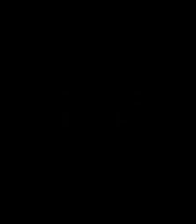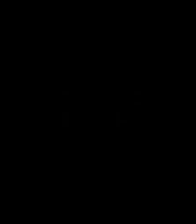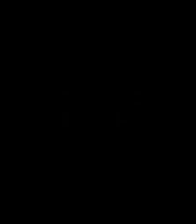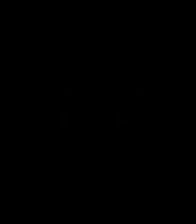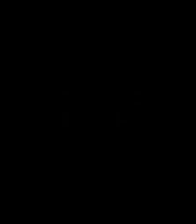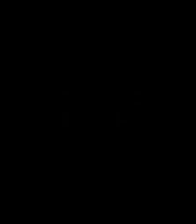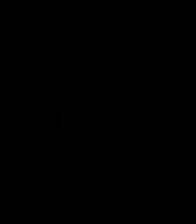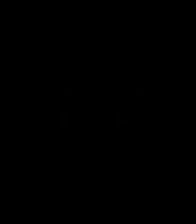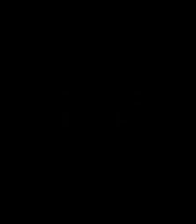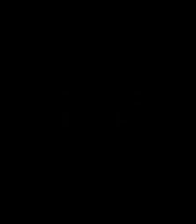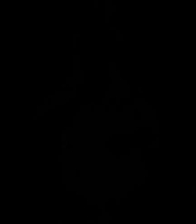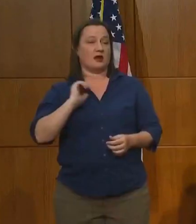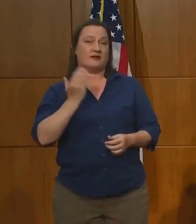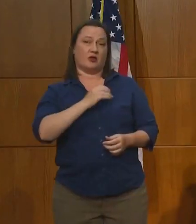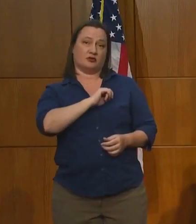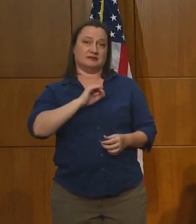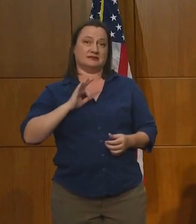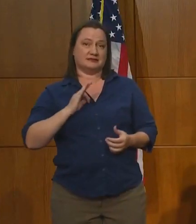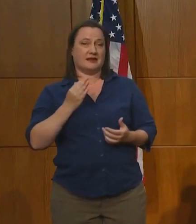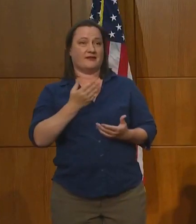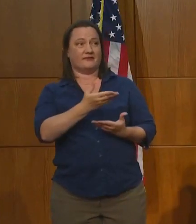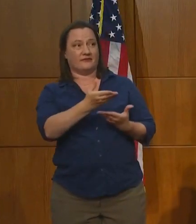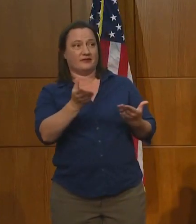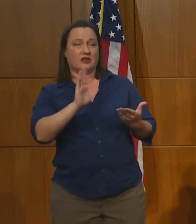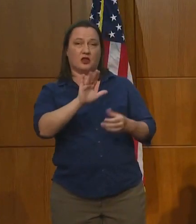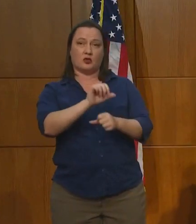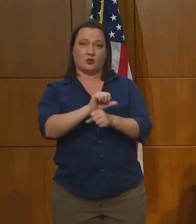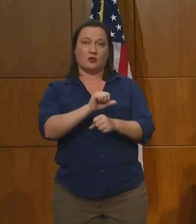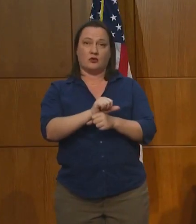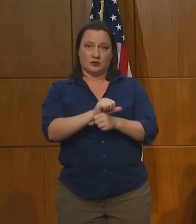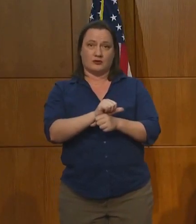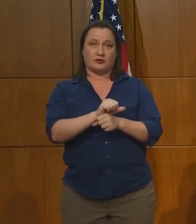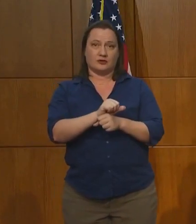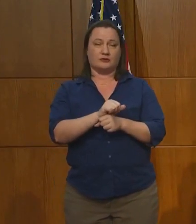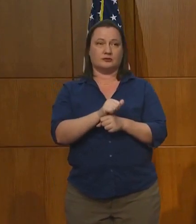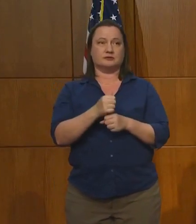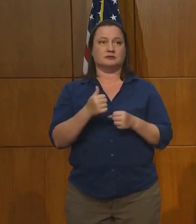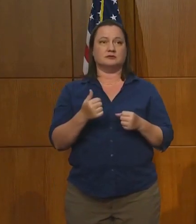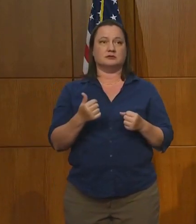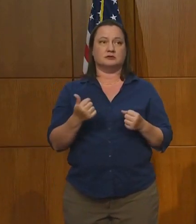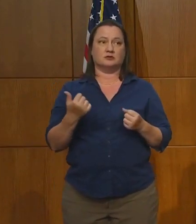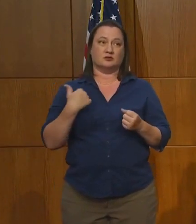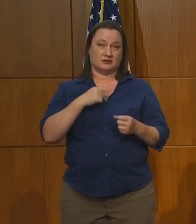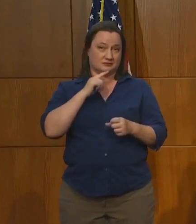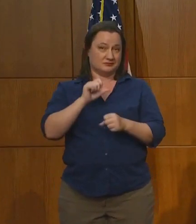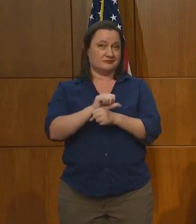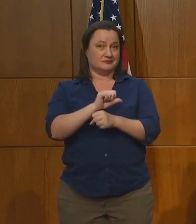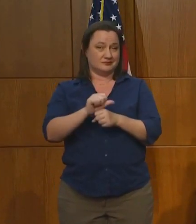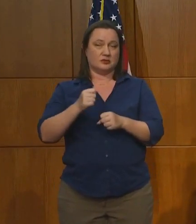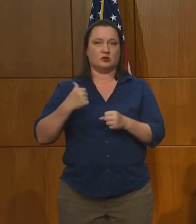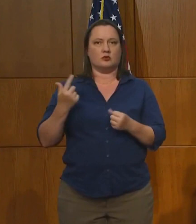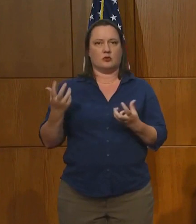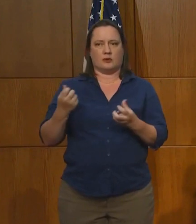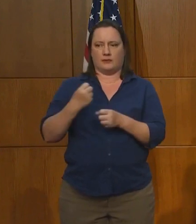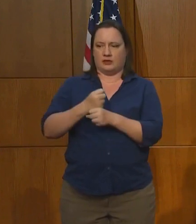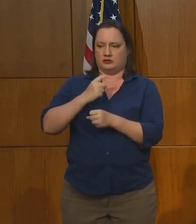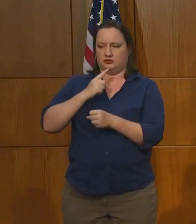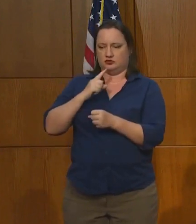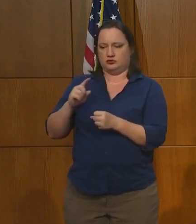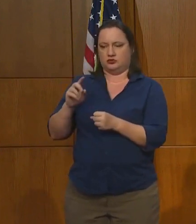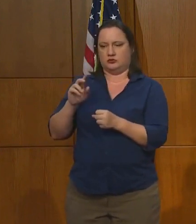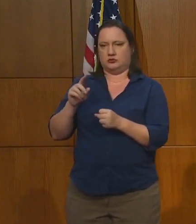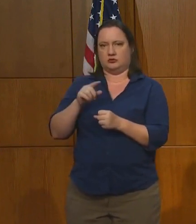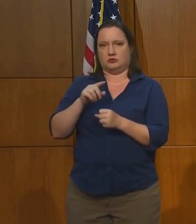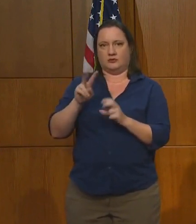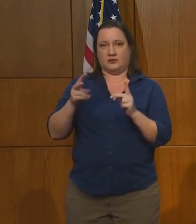Very proud of our staff for all of the work that they're doing, and we want to ensure, Virginians,